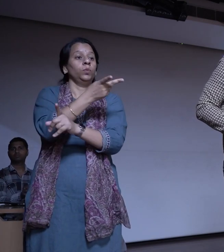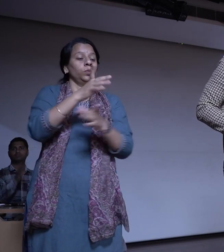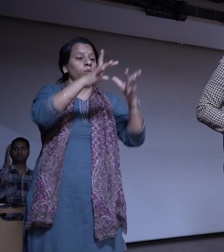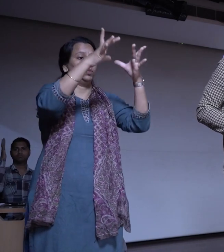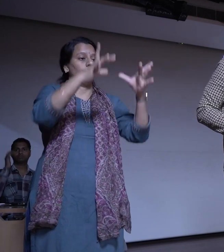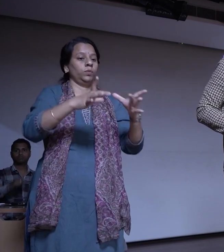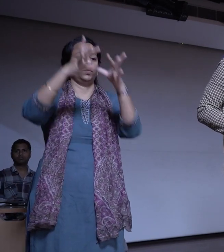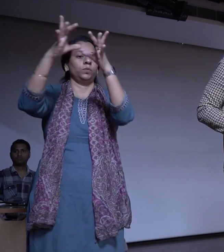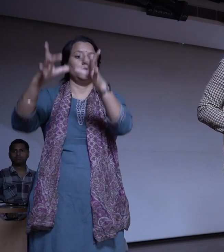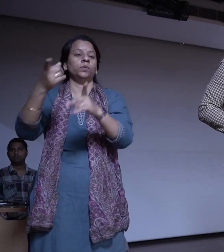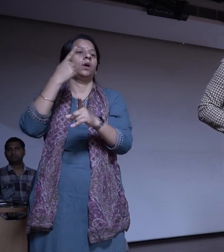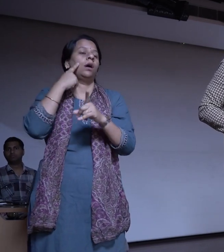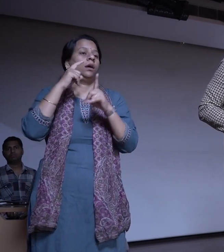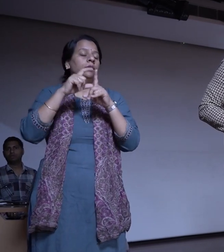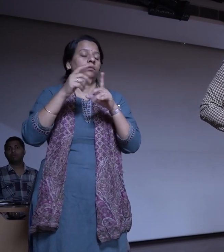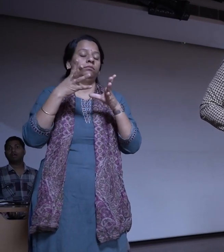int